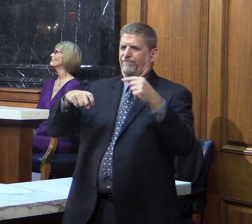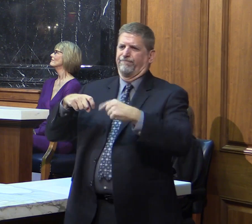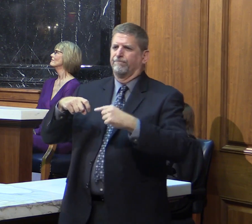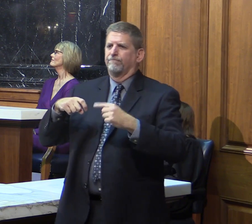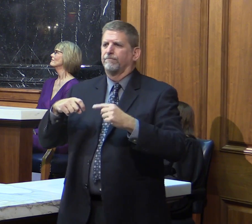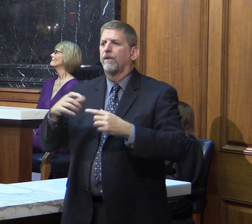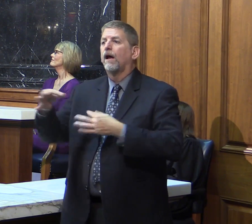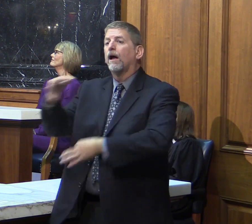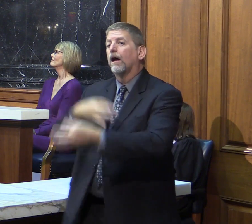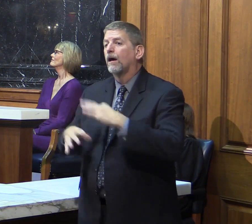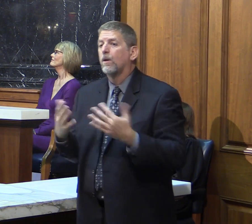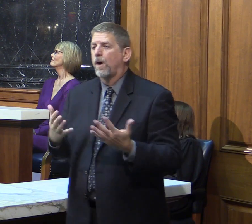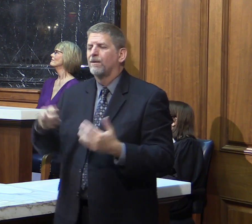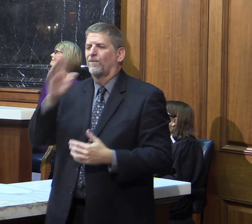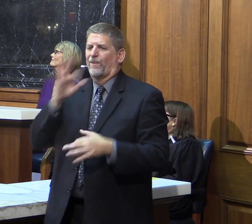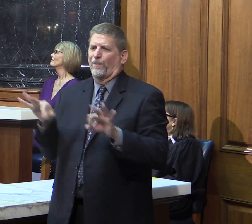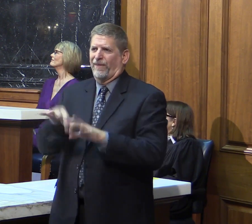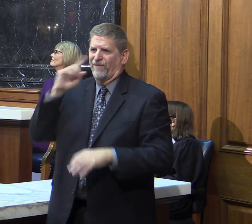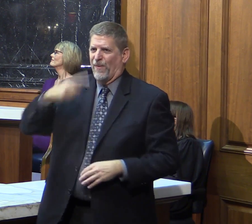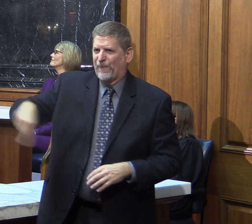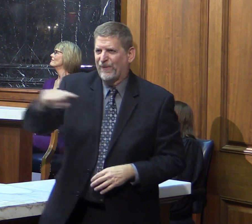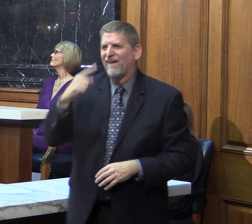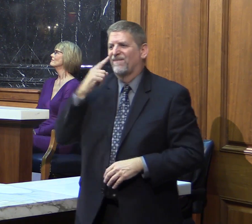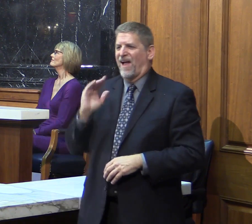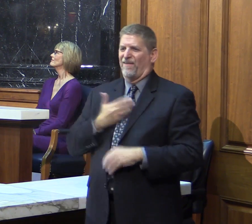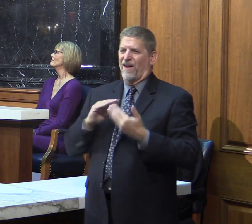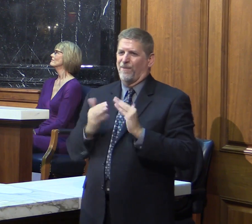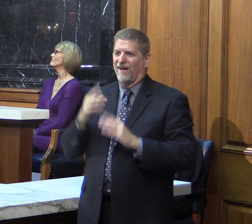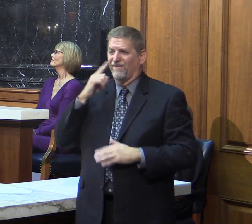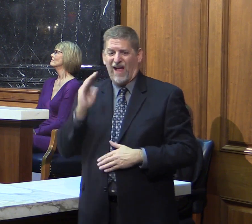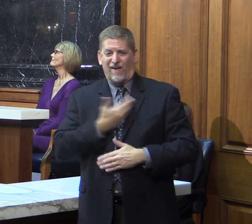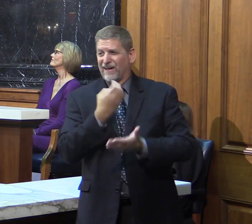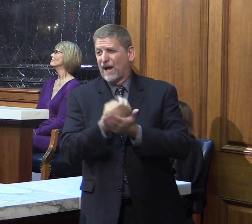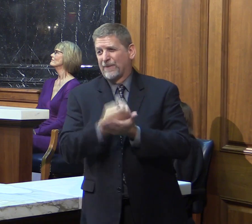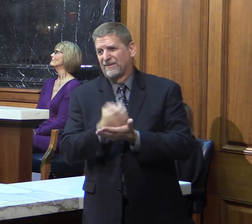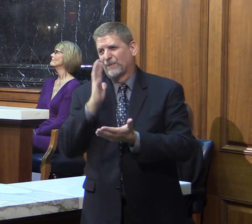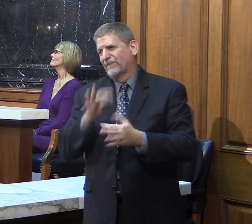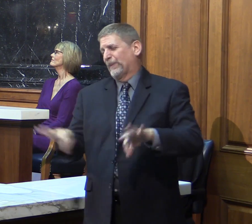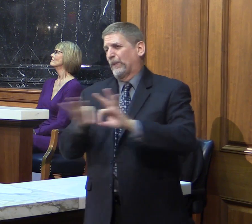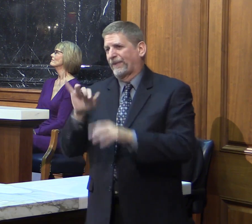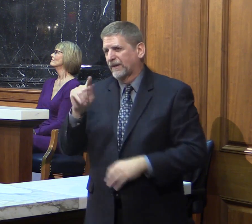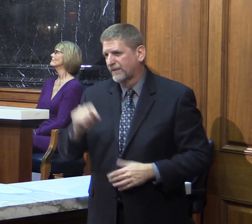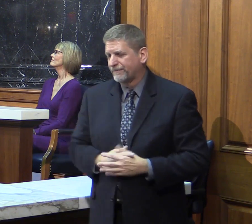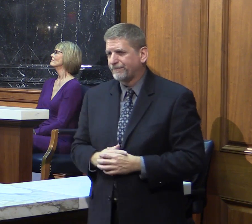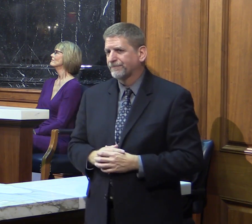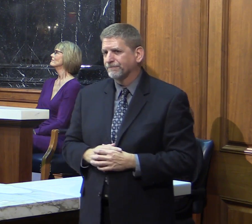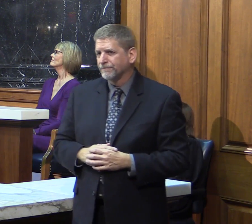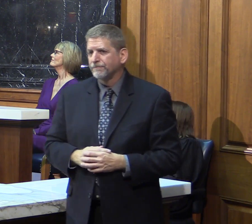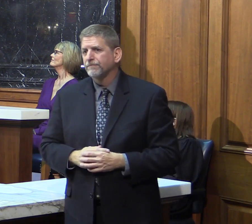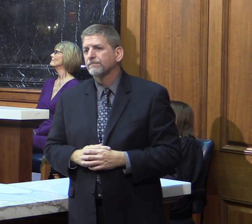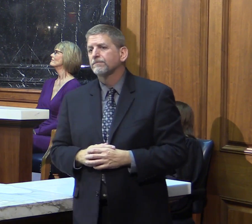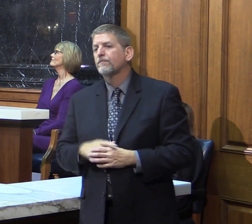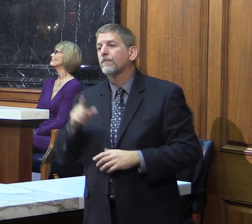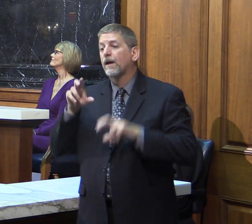well worth it for them, for our communities, and for our economy. In addition to the investments in roads